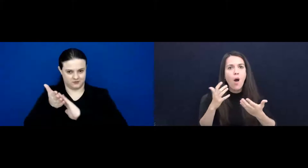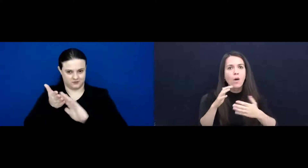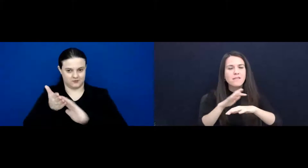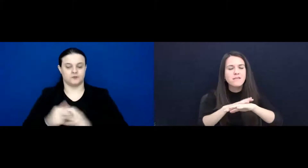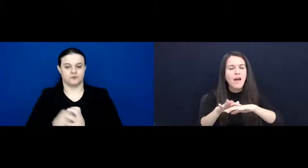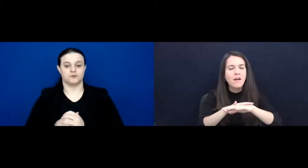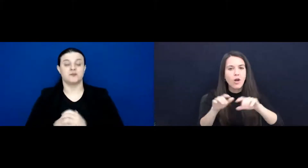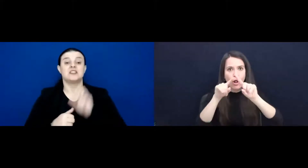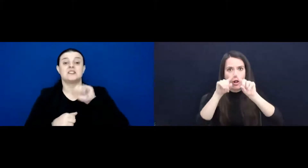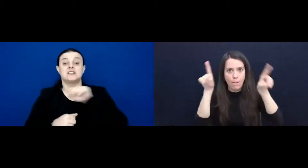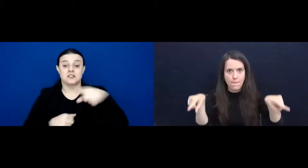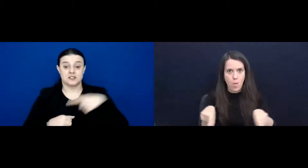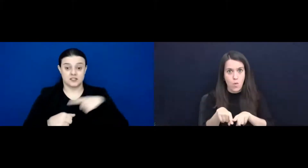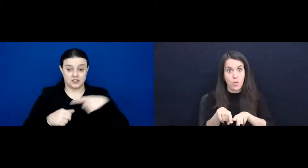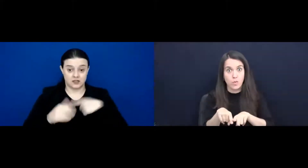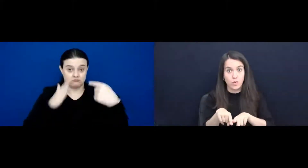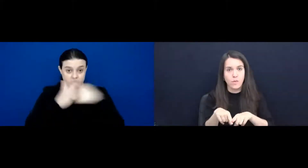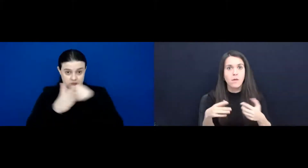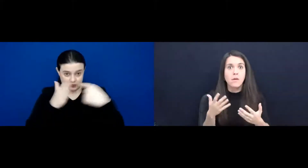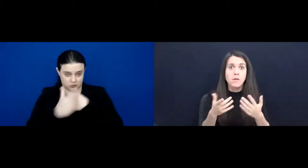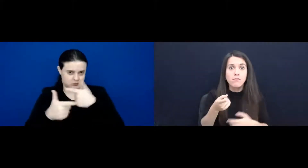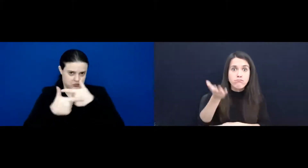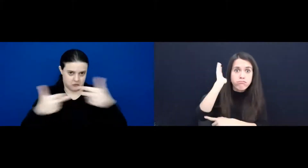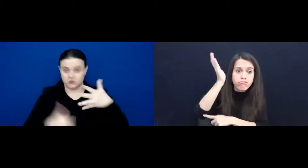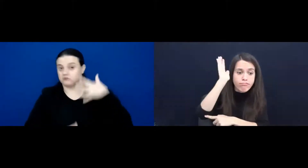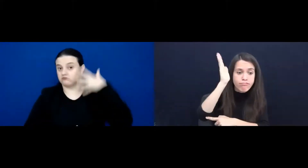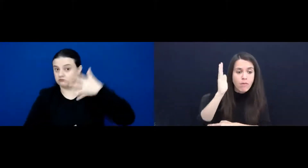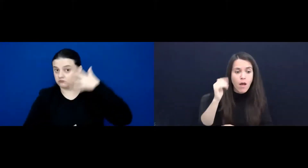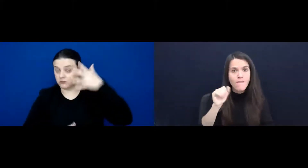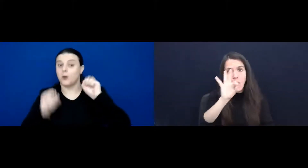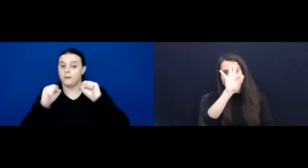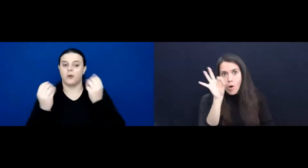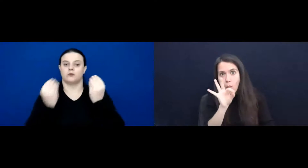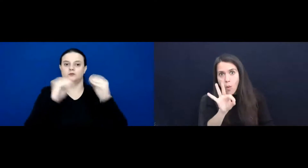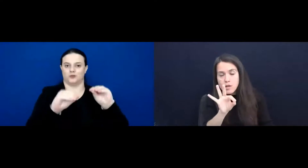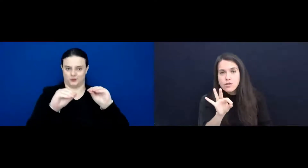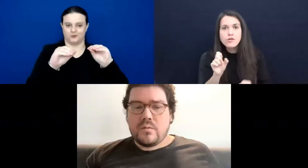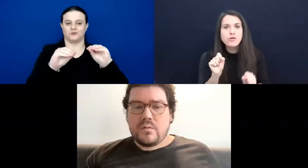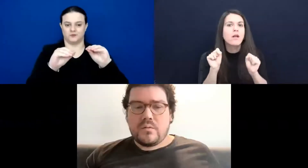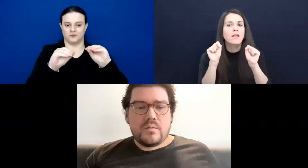If you have any questions during the presentation, you can